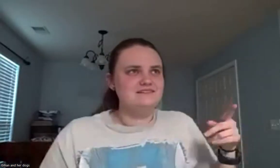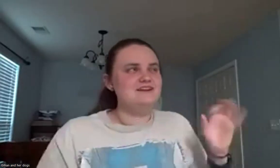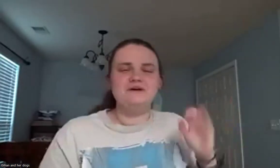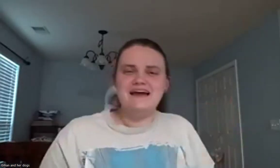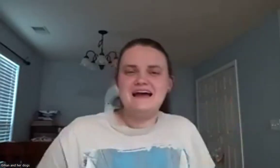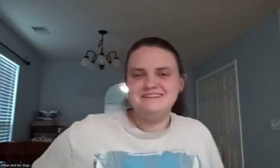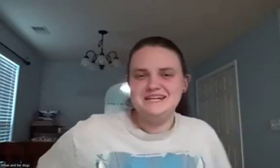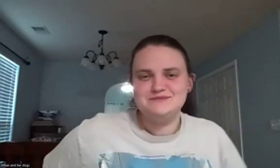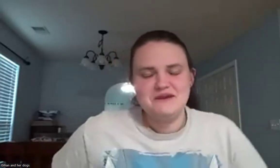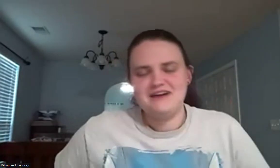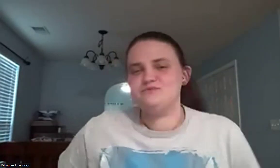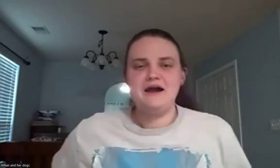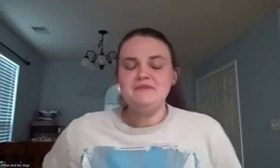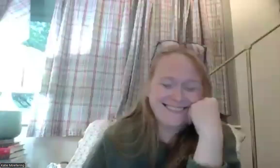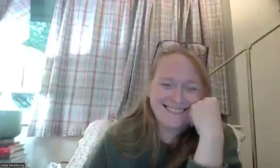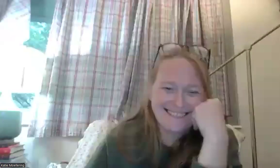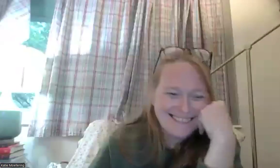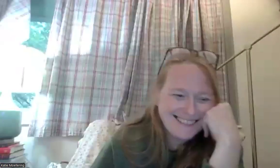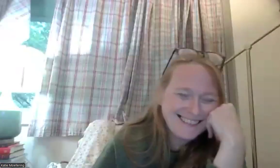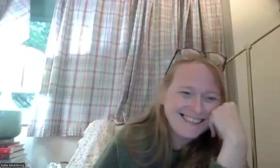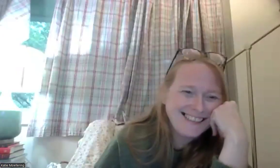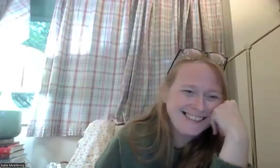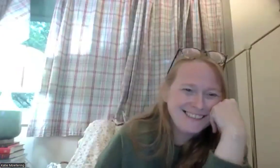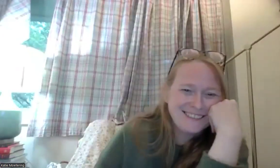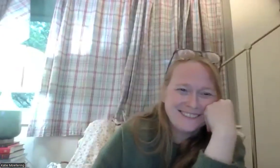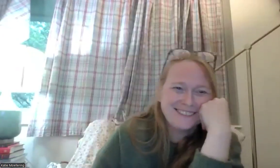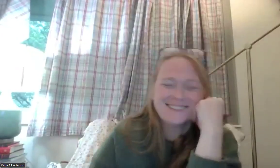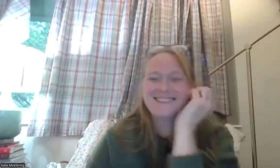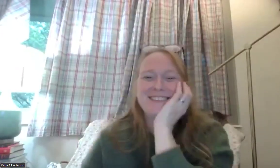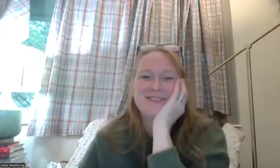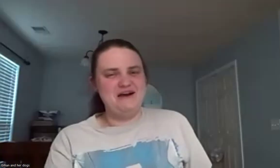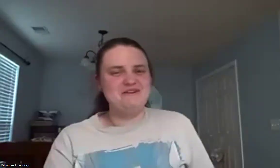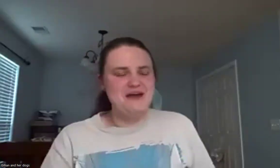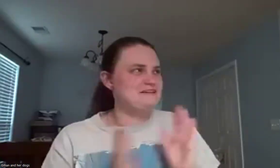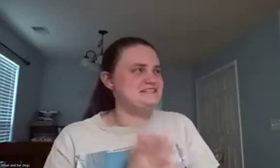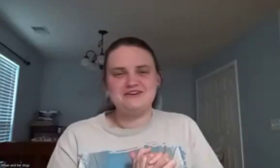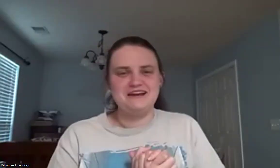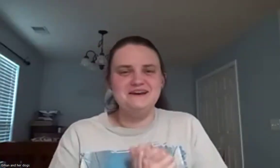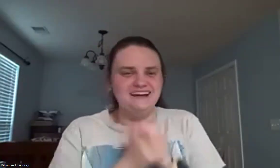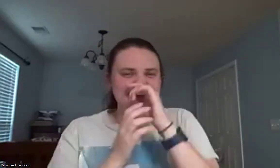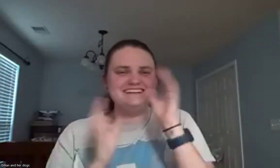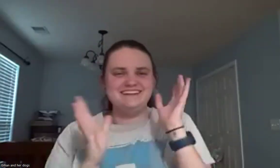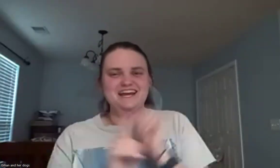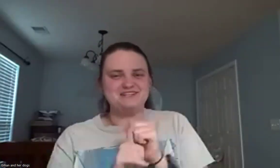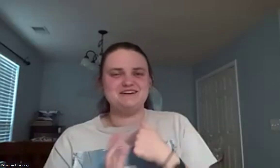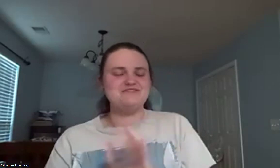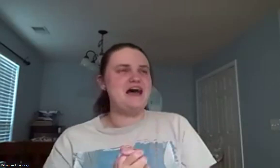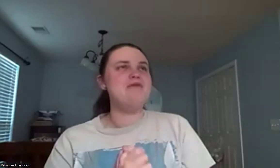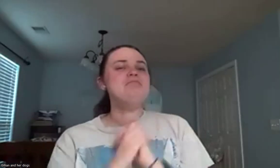no, it is pronouns. Wow. I don't teach English, guys. Okay. So don't come at me for that one. That was not great. I can't even catch myself for that.